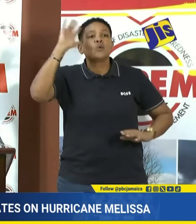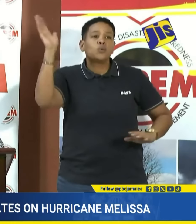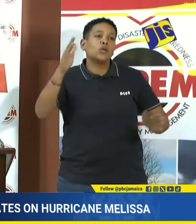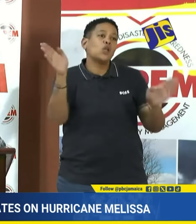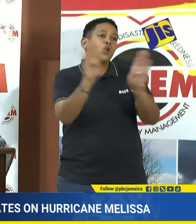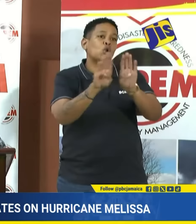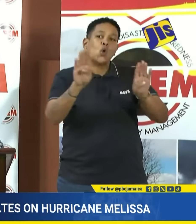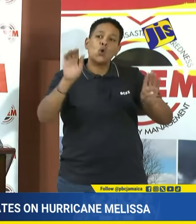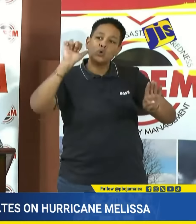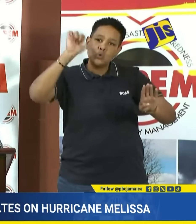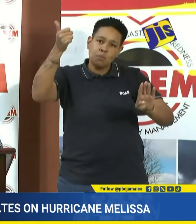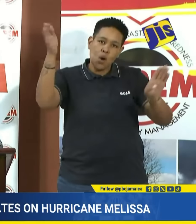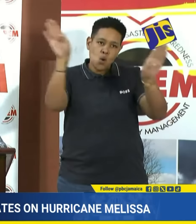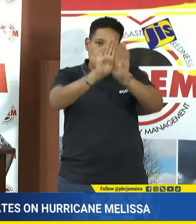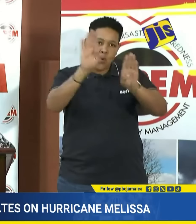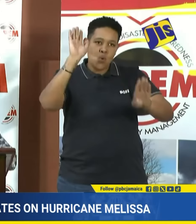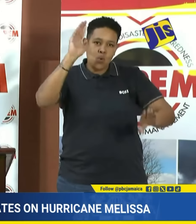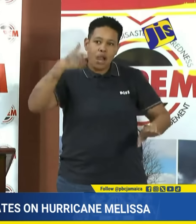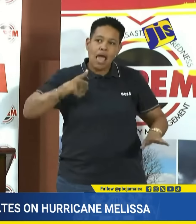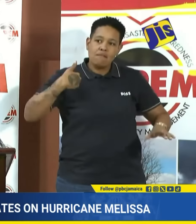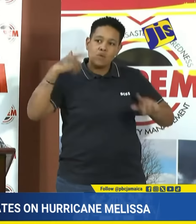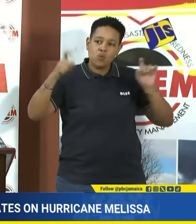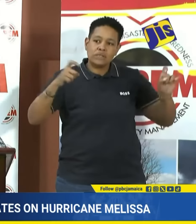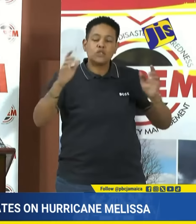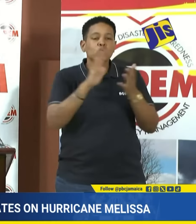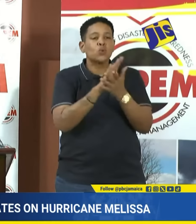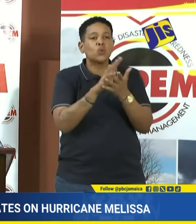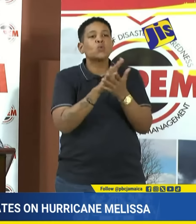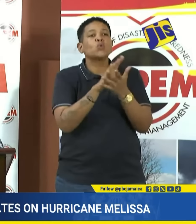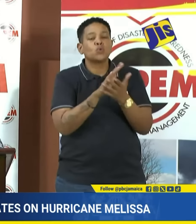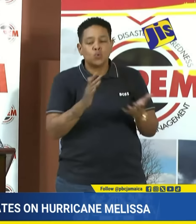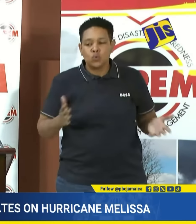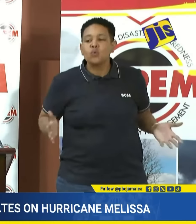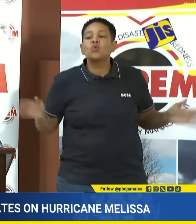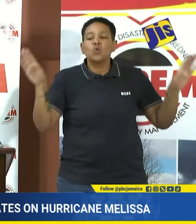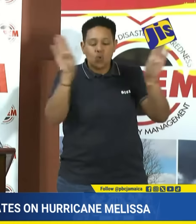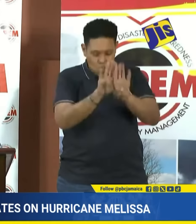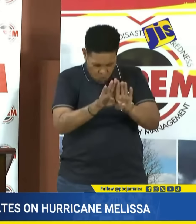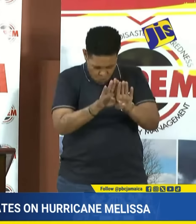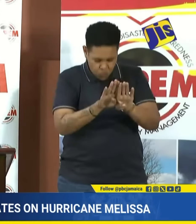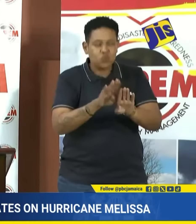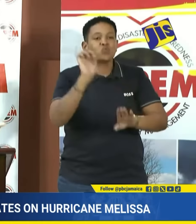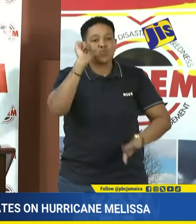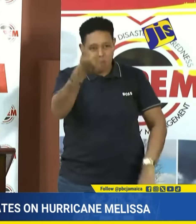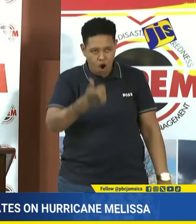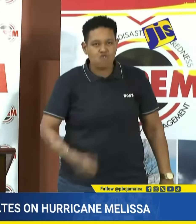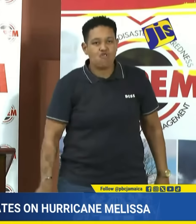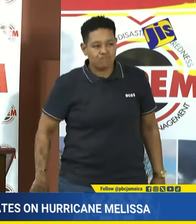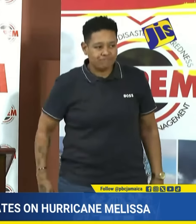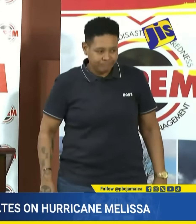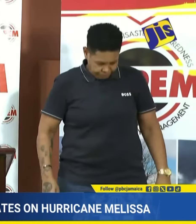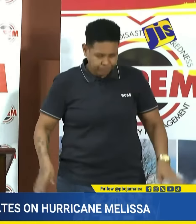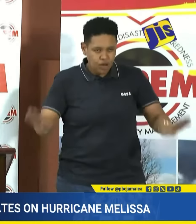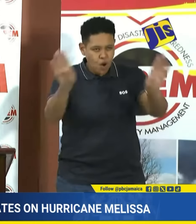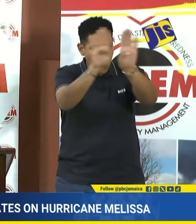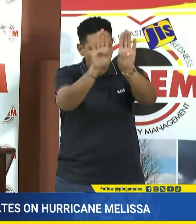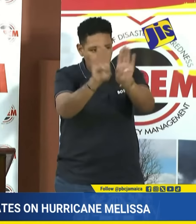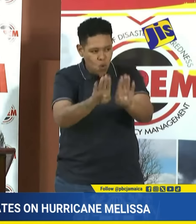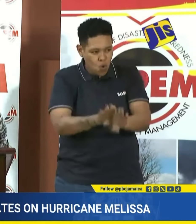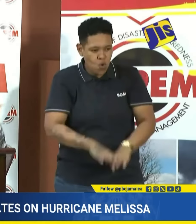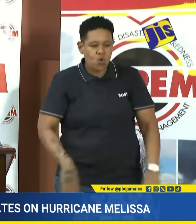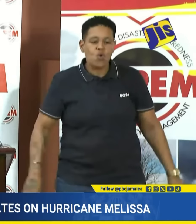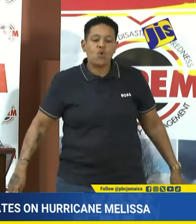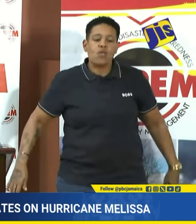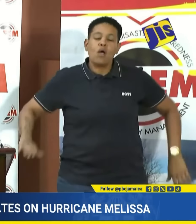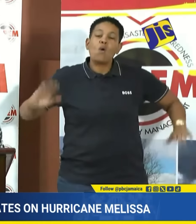be closed tomorrow. I already have the question about schools. Schools will be closed tomorrow. And so